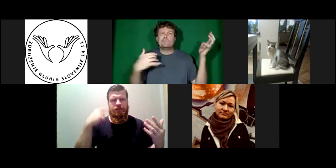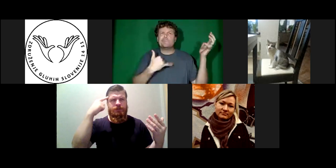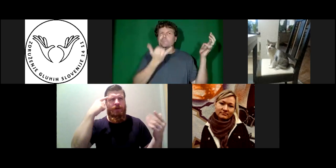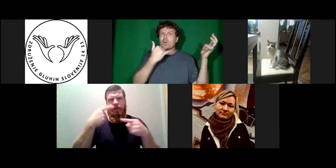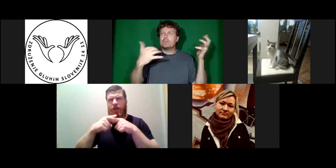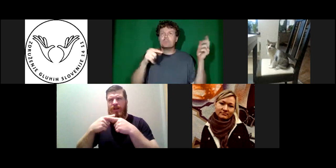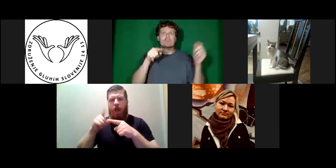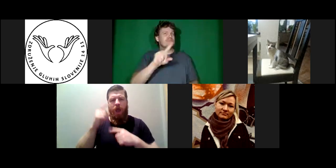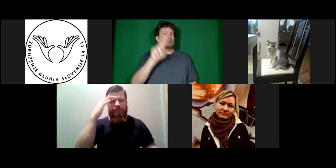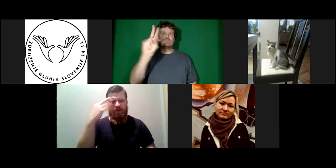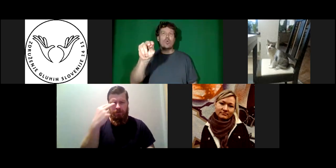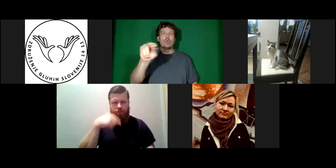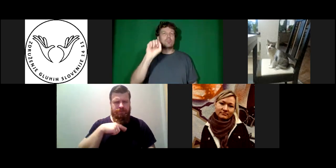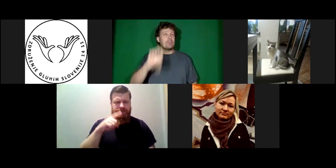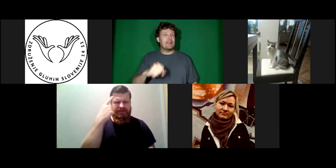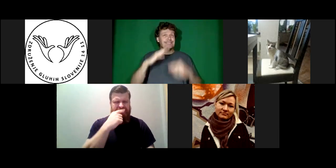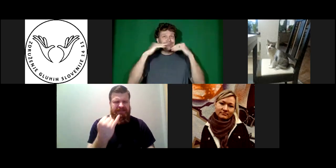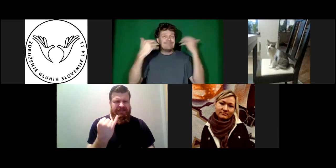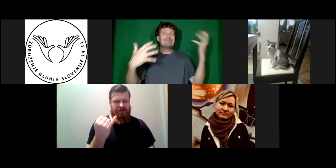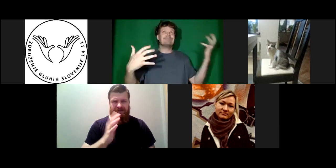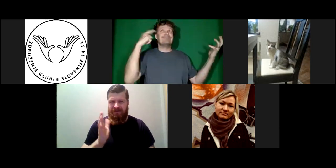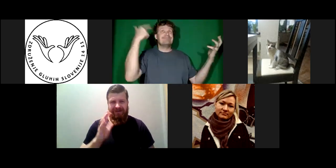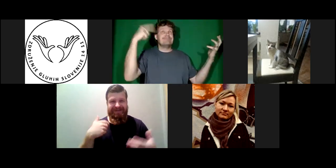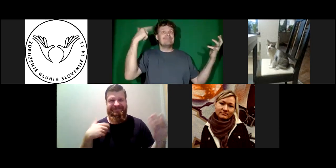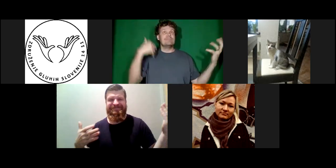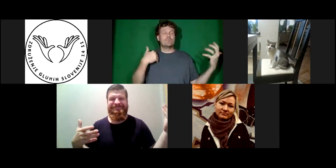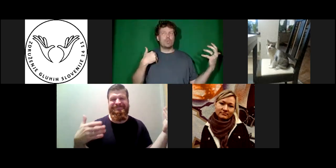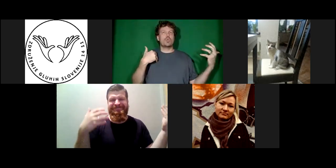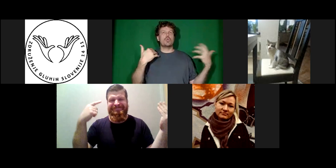And you can't show the effort